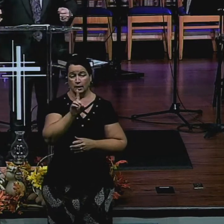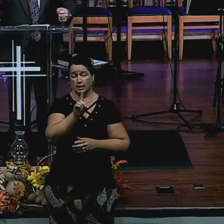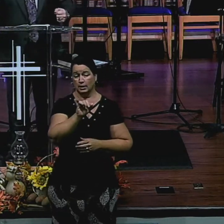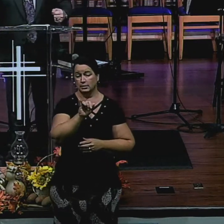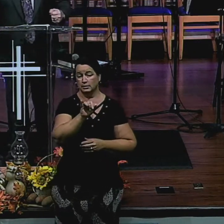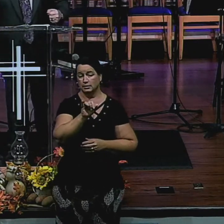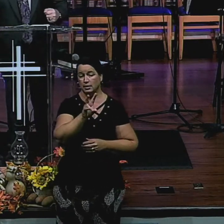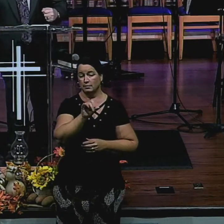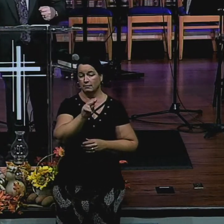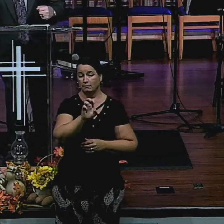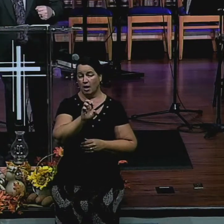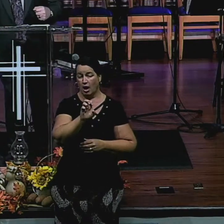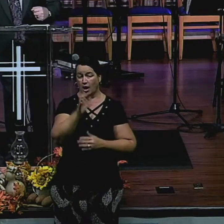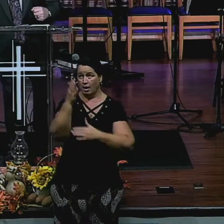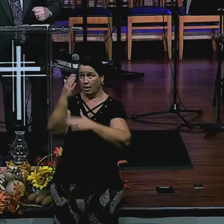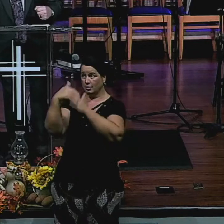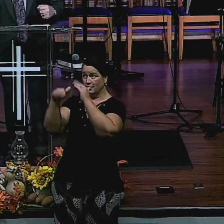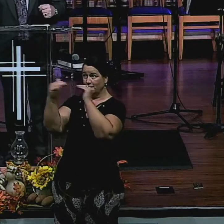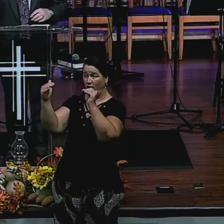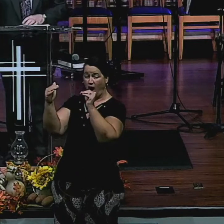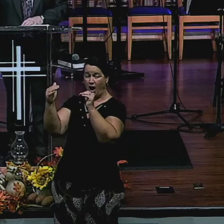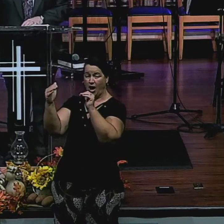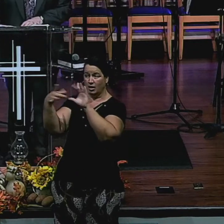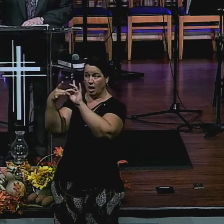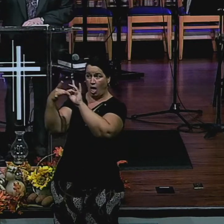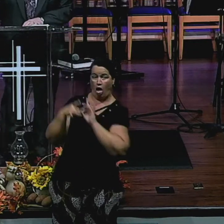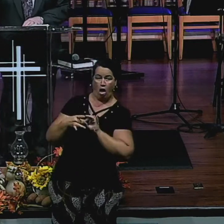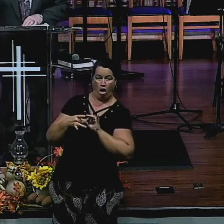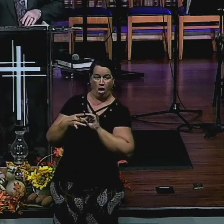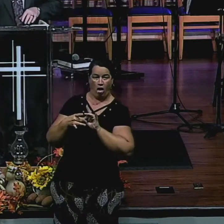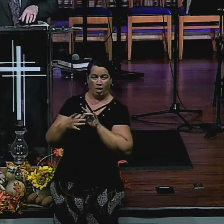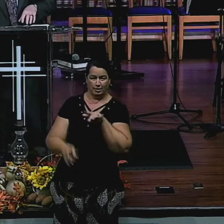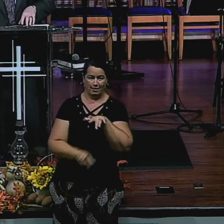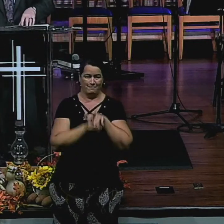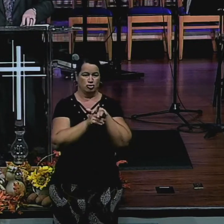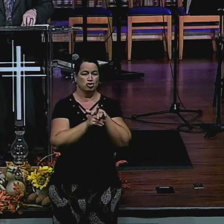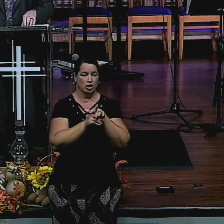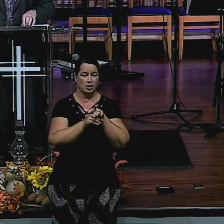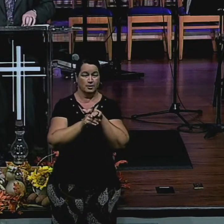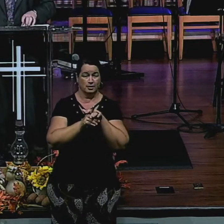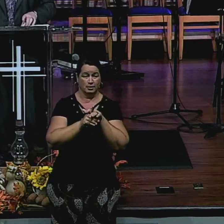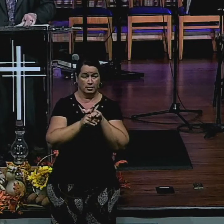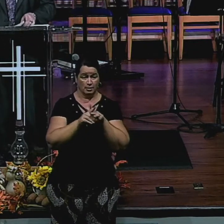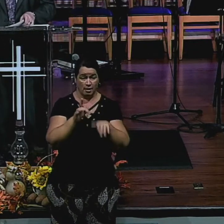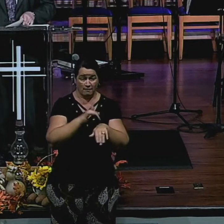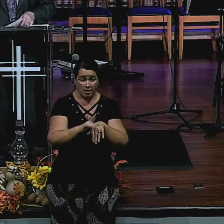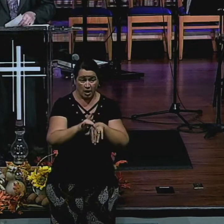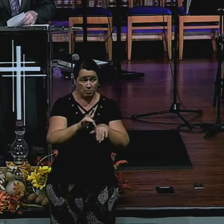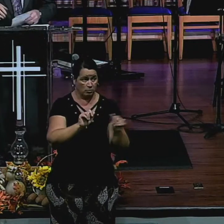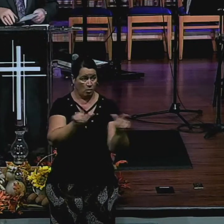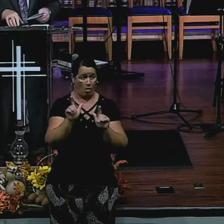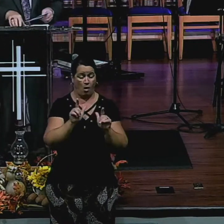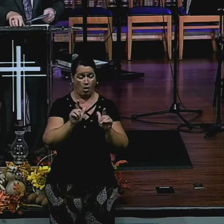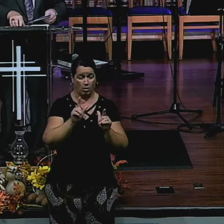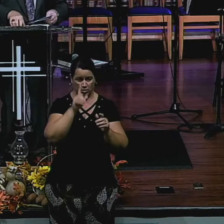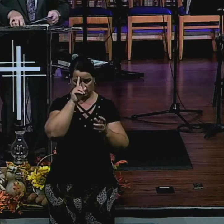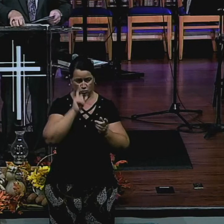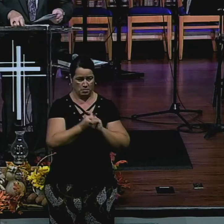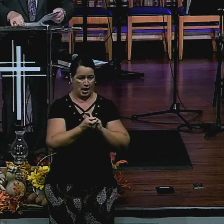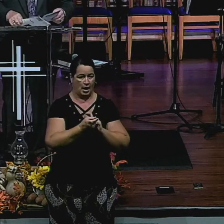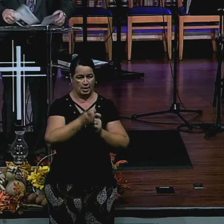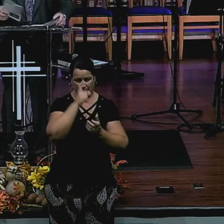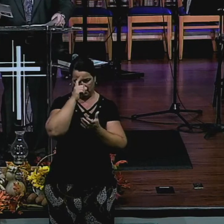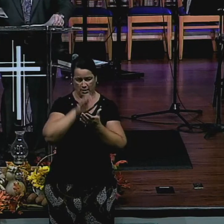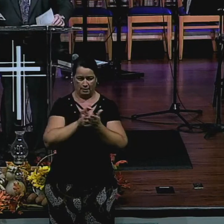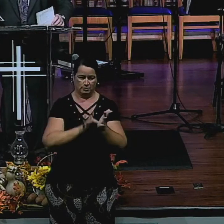Divine intervention is available, dear ones, for all who repent and believe